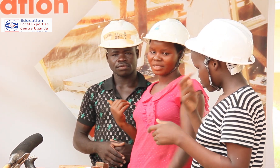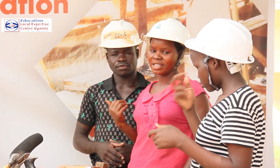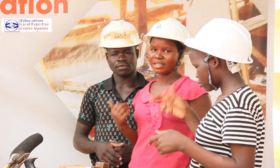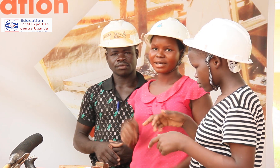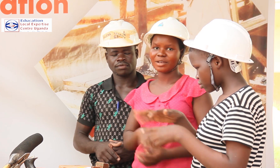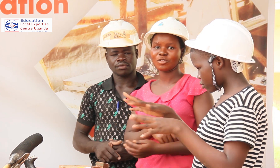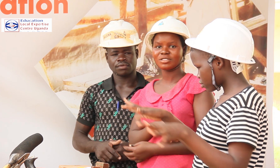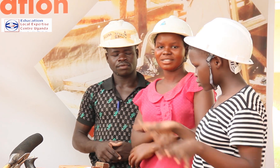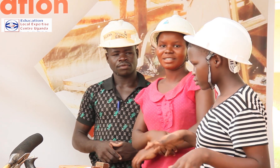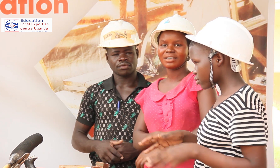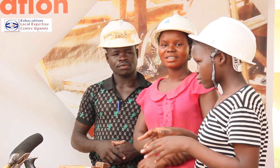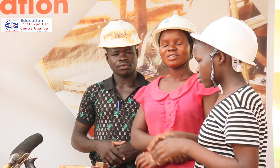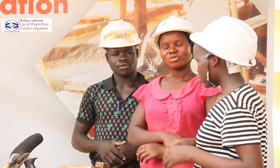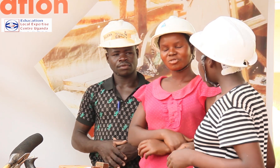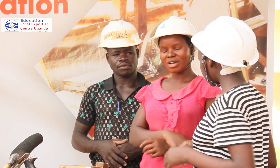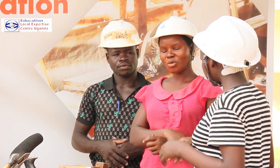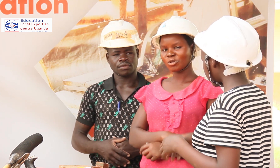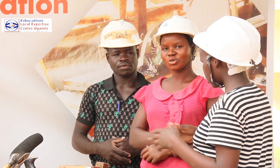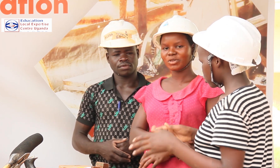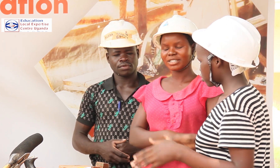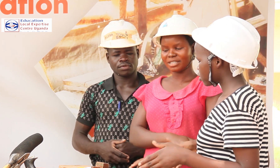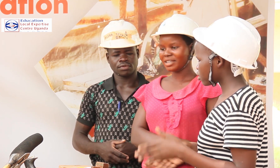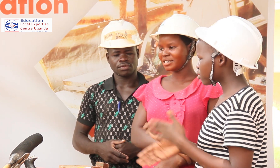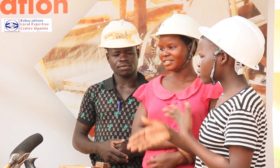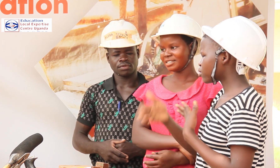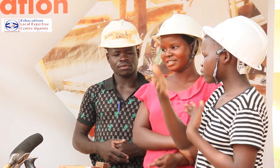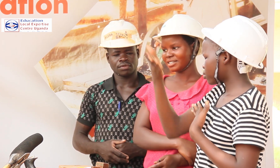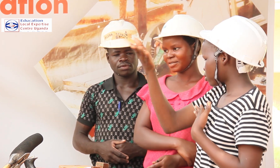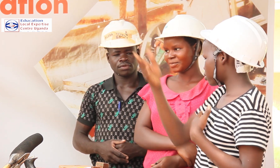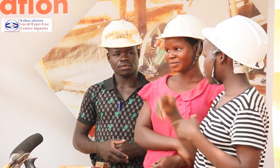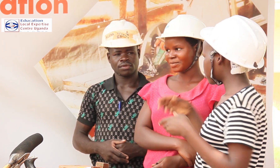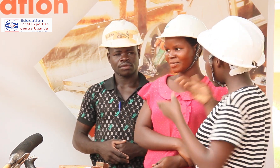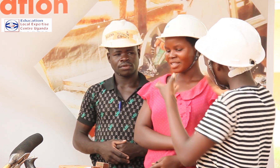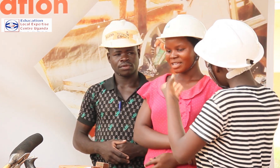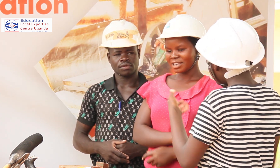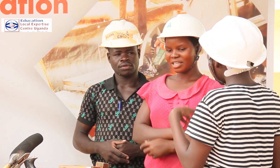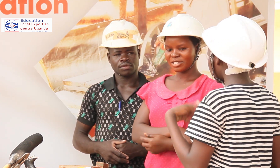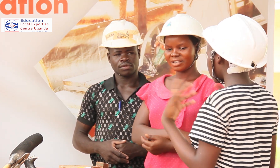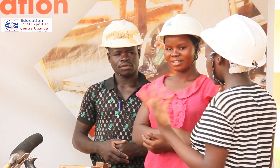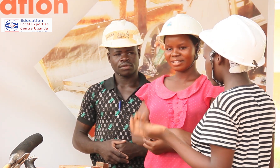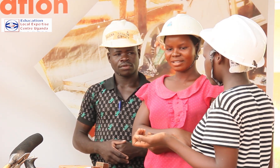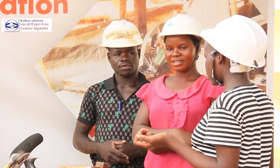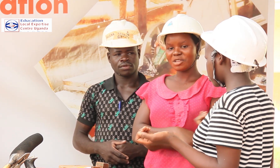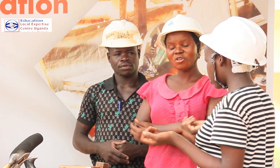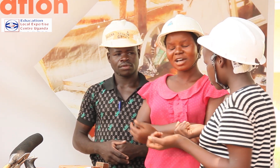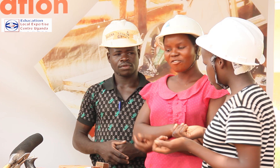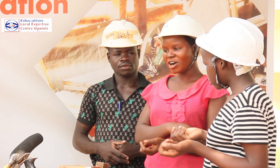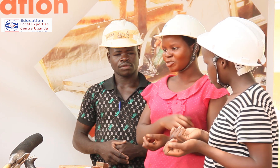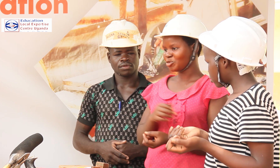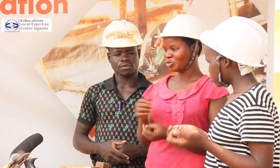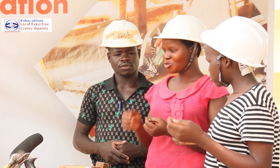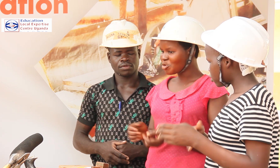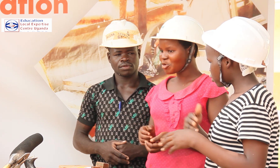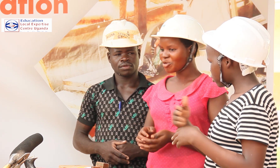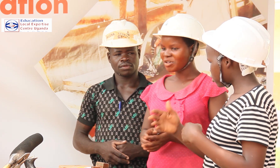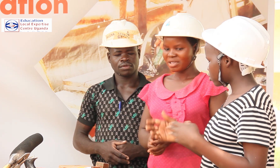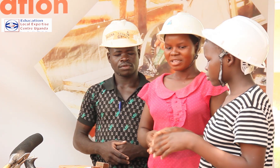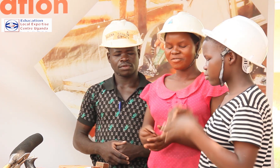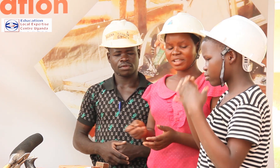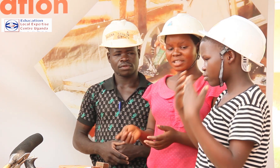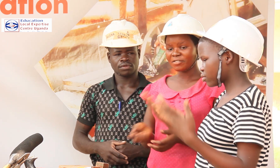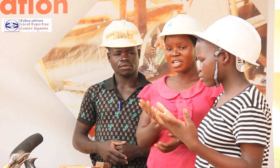them, they cannot struggle to get anything. They don't have work to